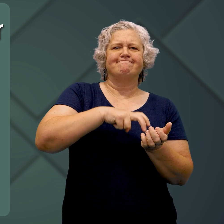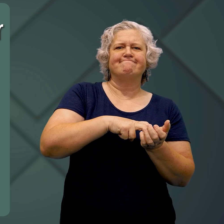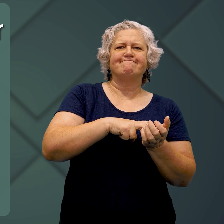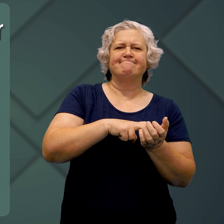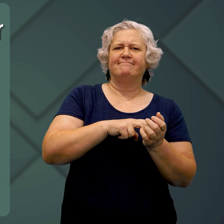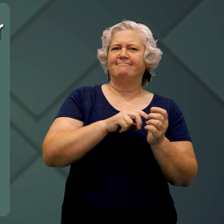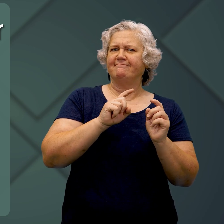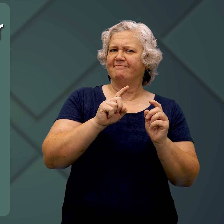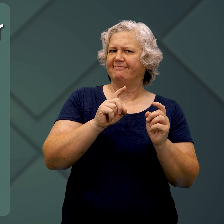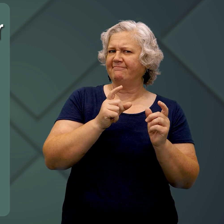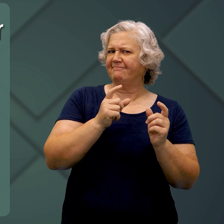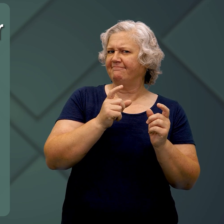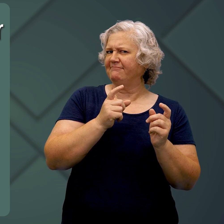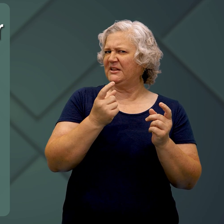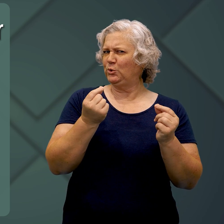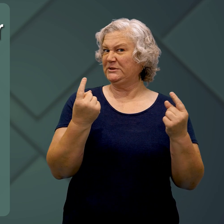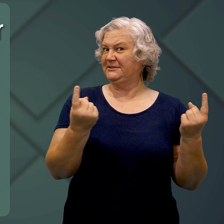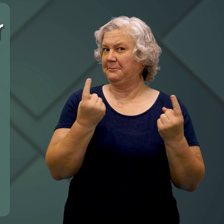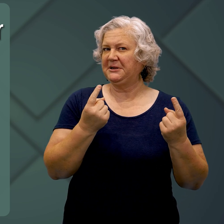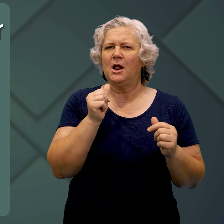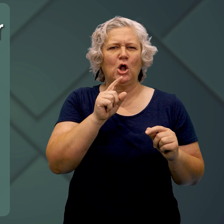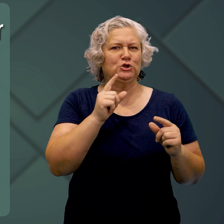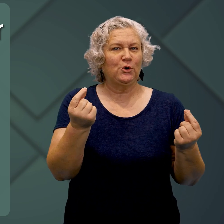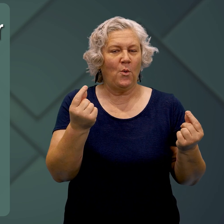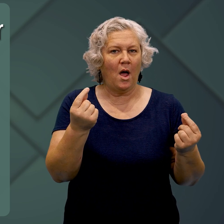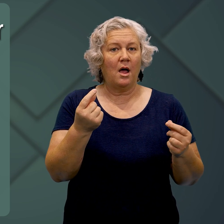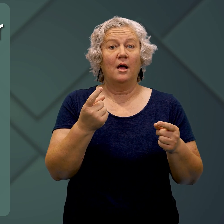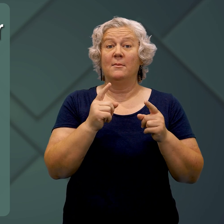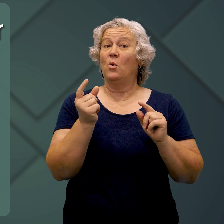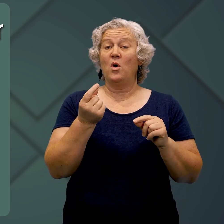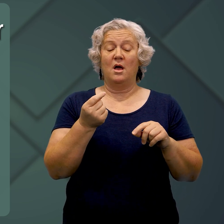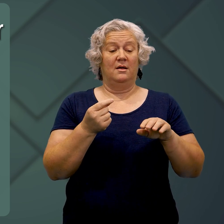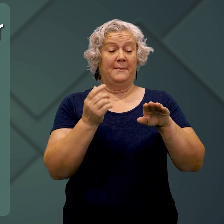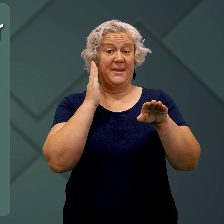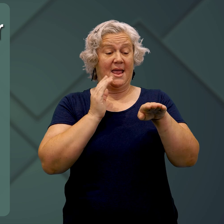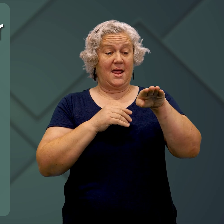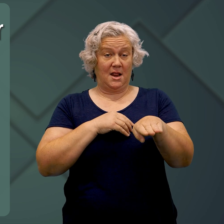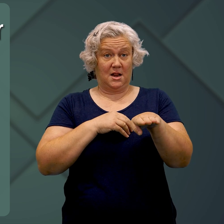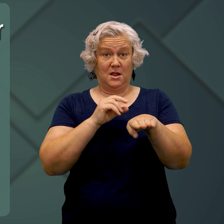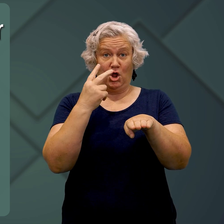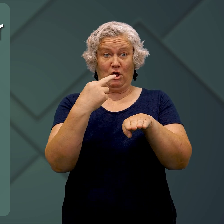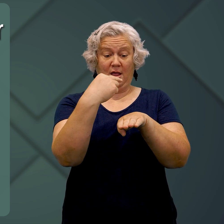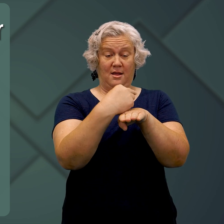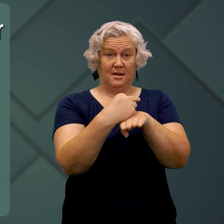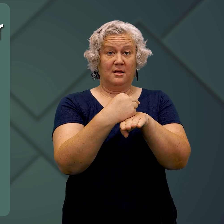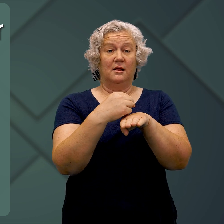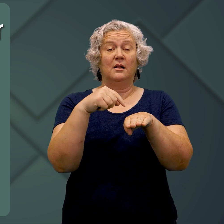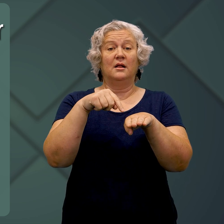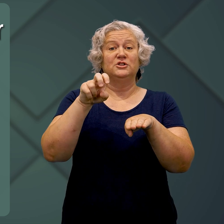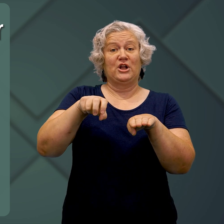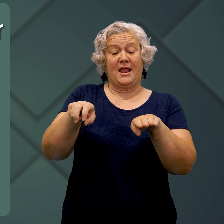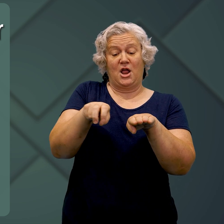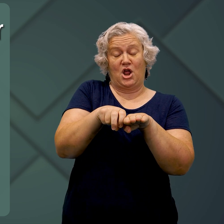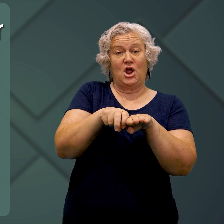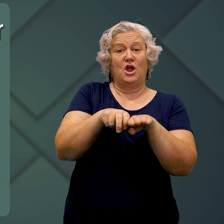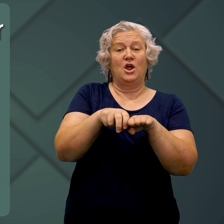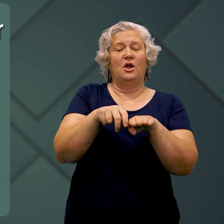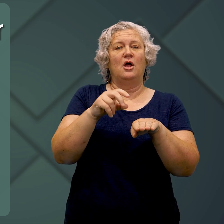go somewhere, do something. I wasn't sure what, because he was on the bed, and there was a chair pulled up next to the